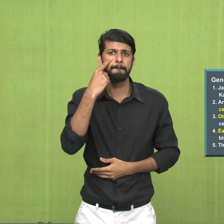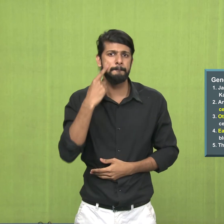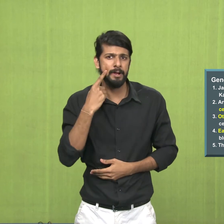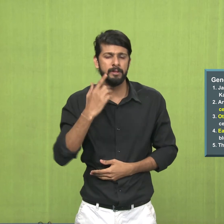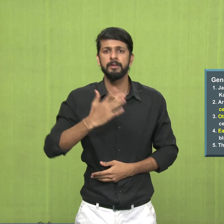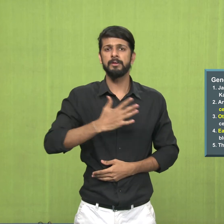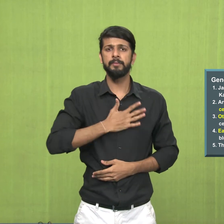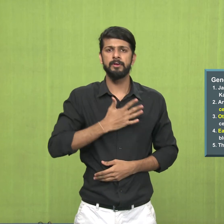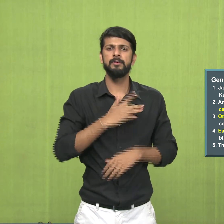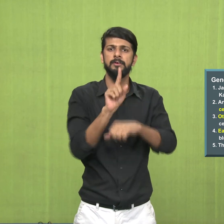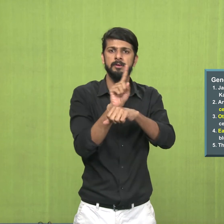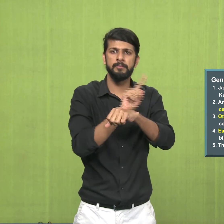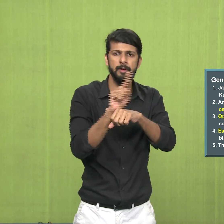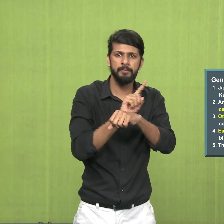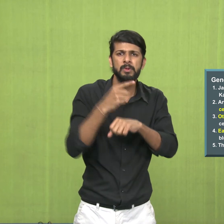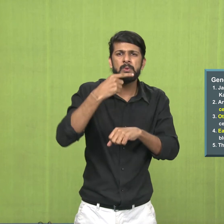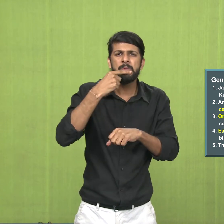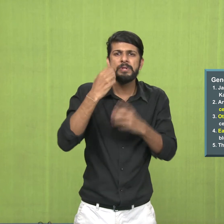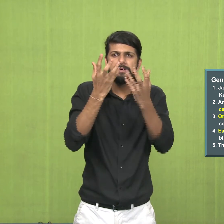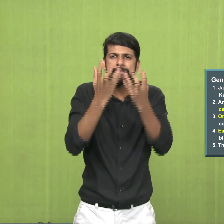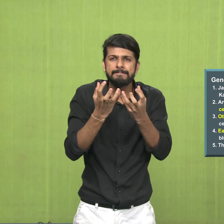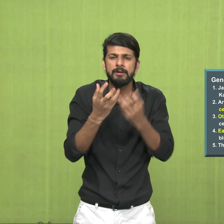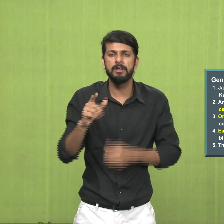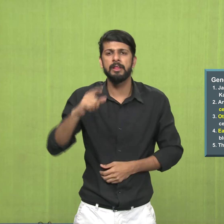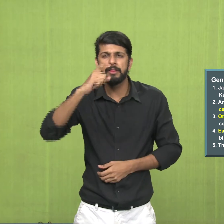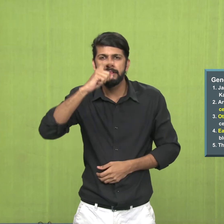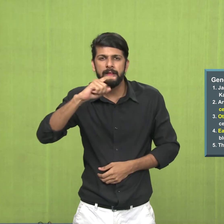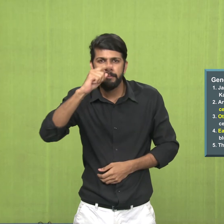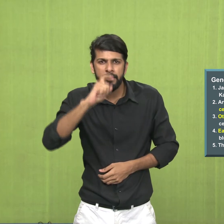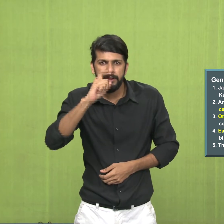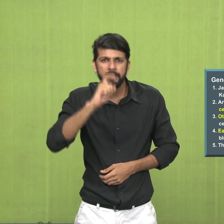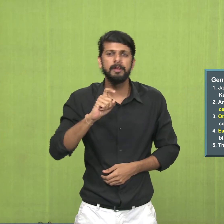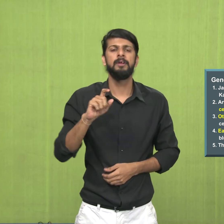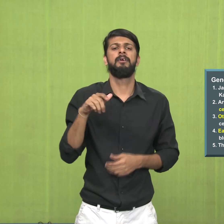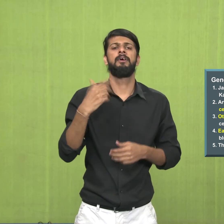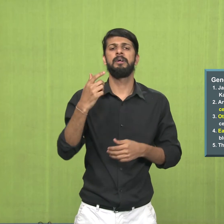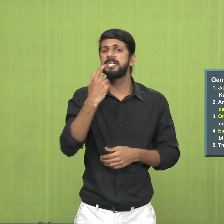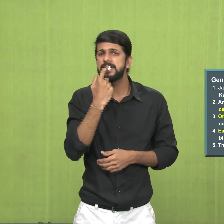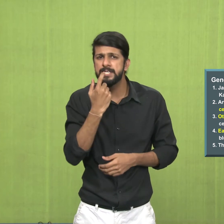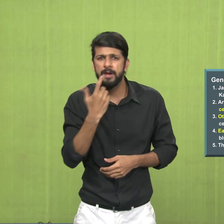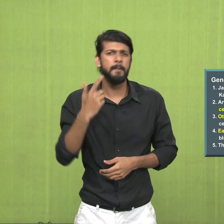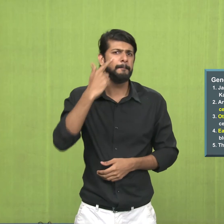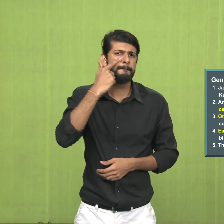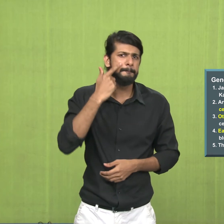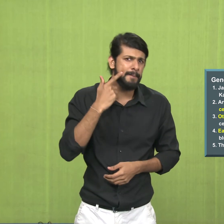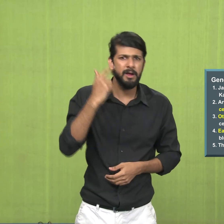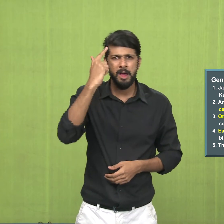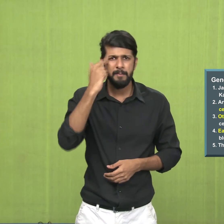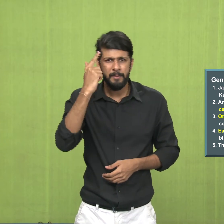red, yellow, green, grey, vermilion, blue, white, yellow